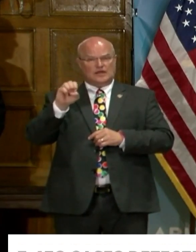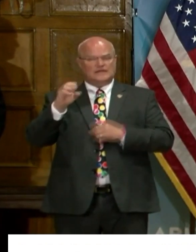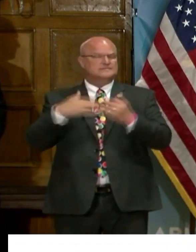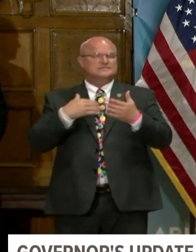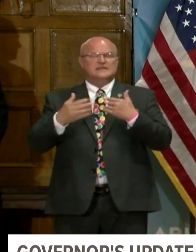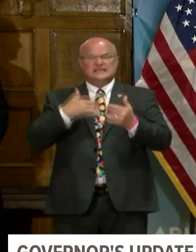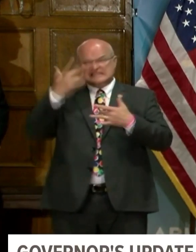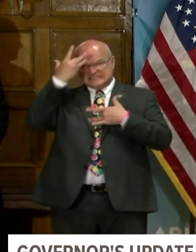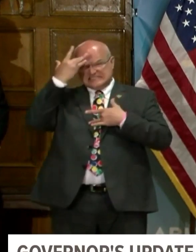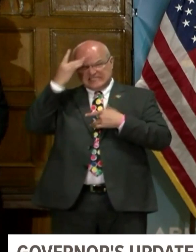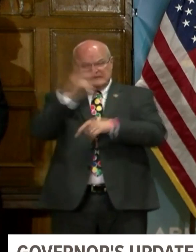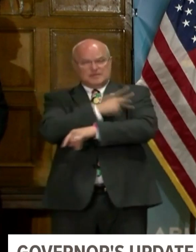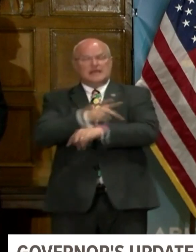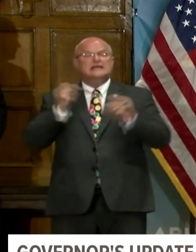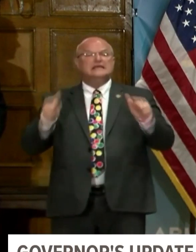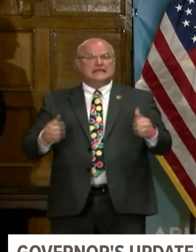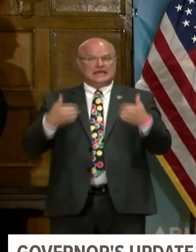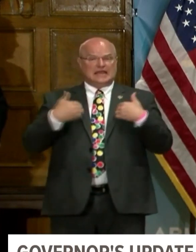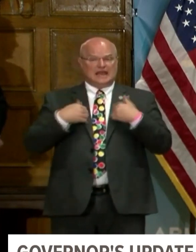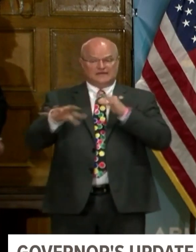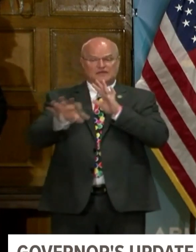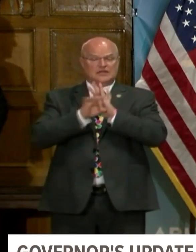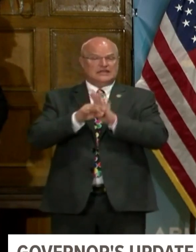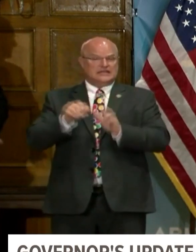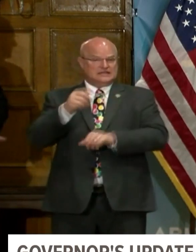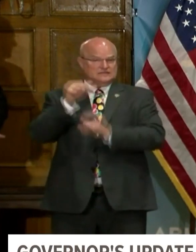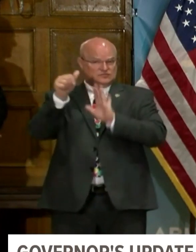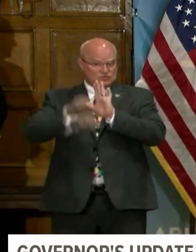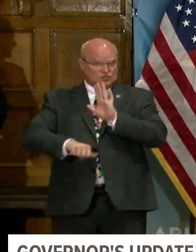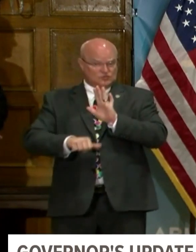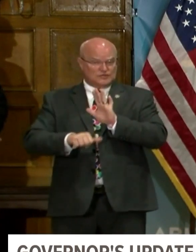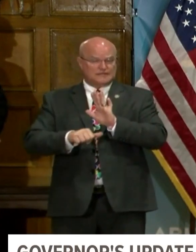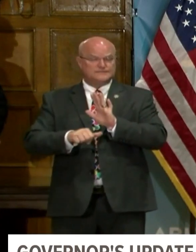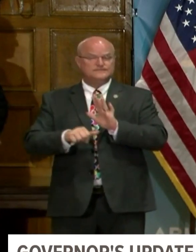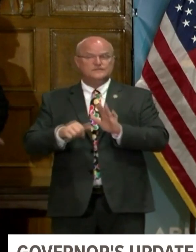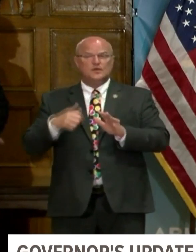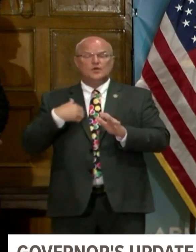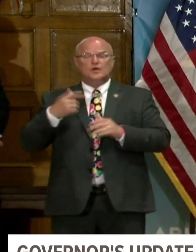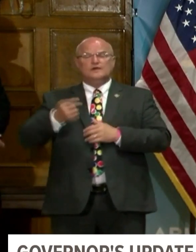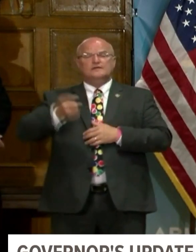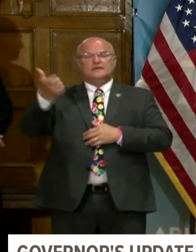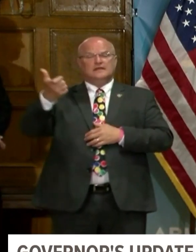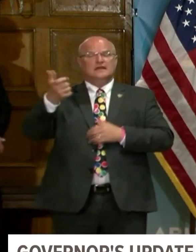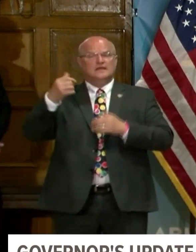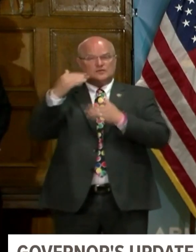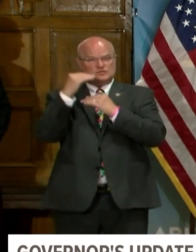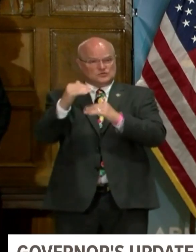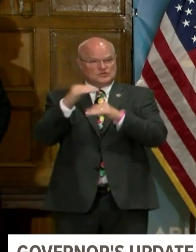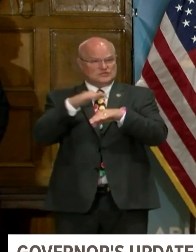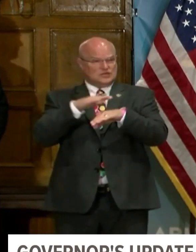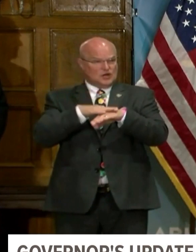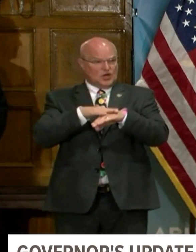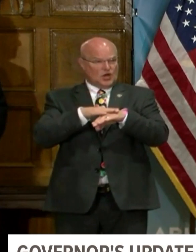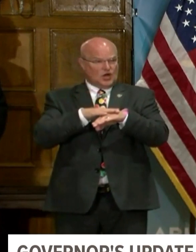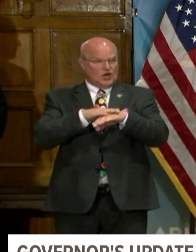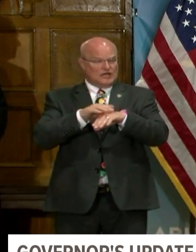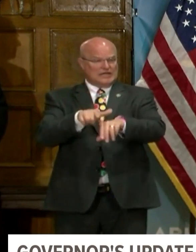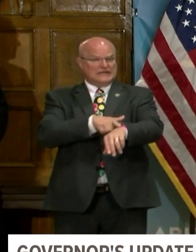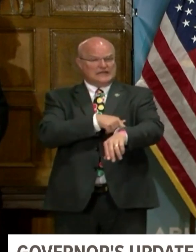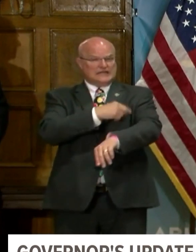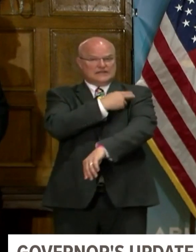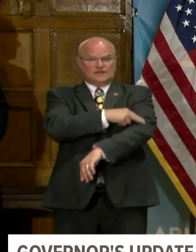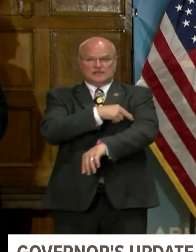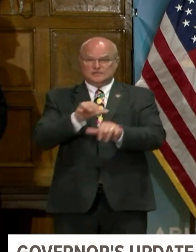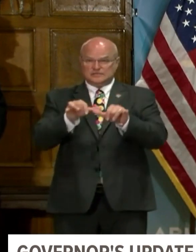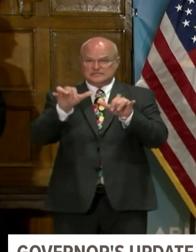sicker patients can have their elective surgery. We've removed the restriction on length of